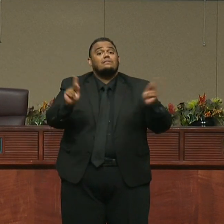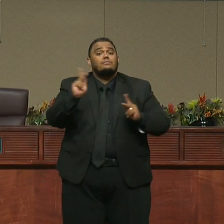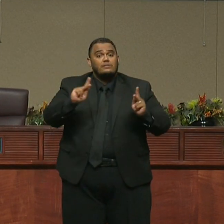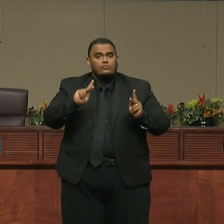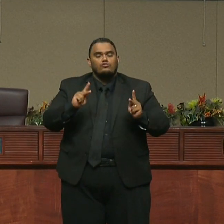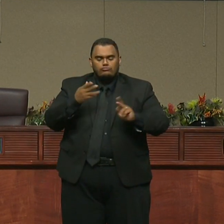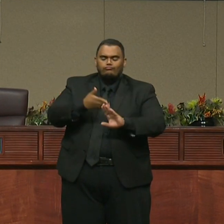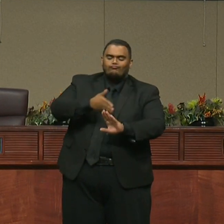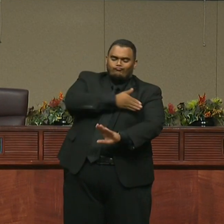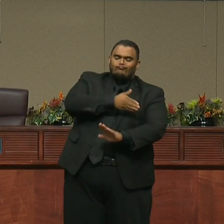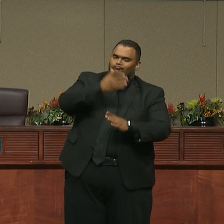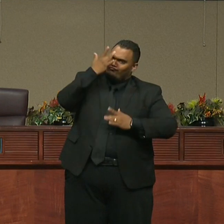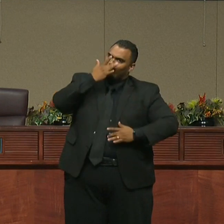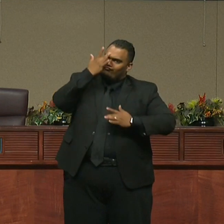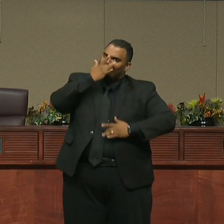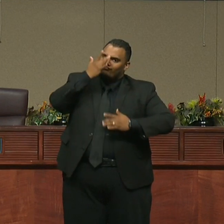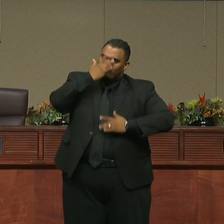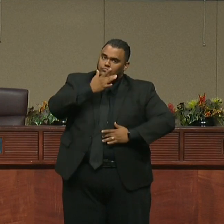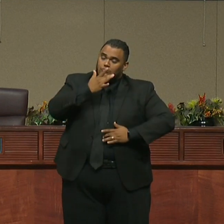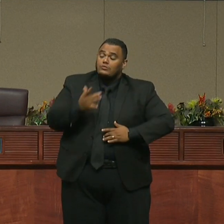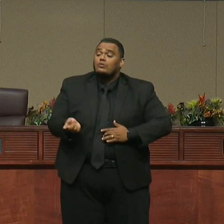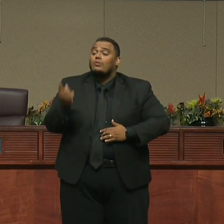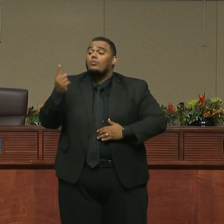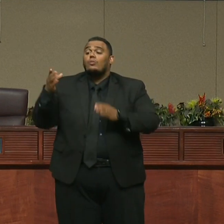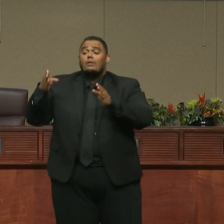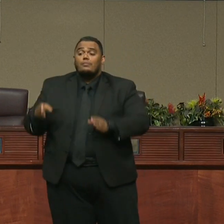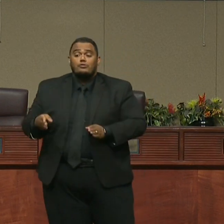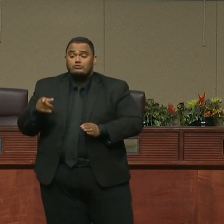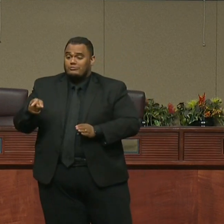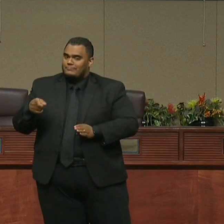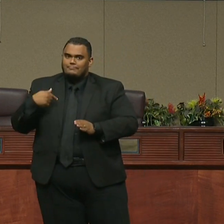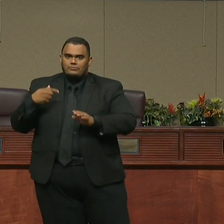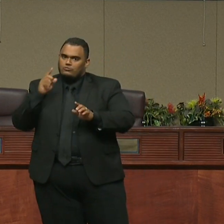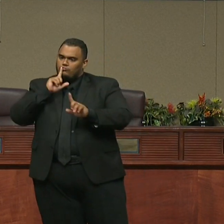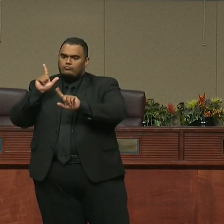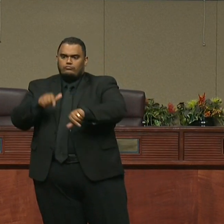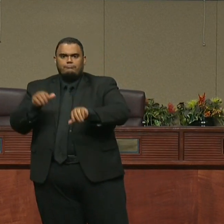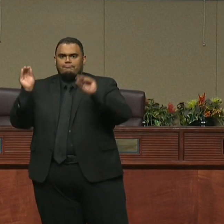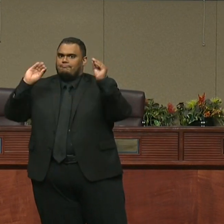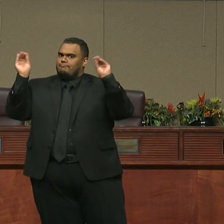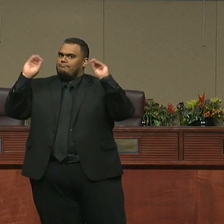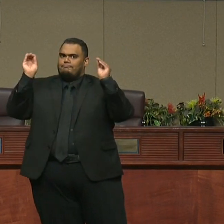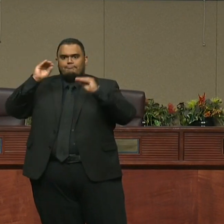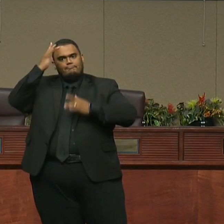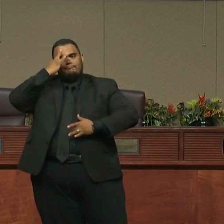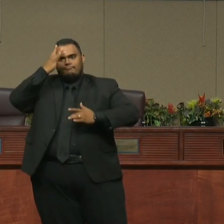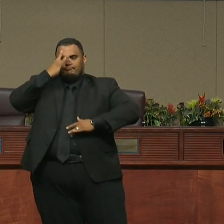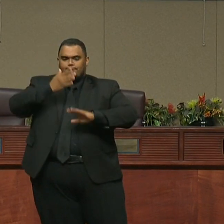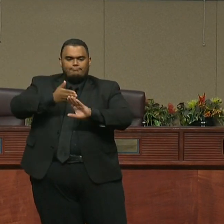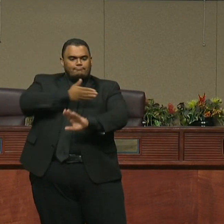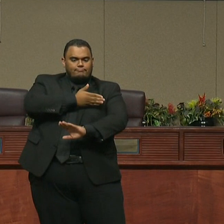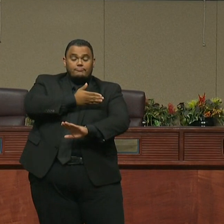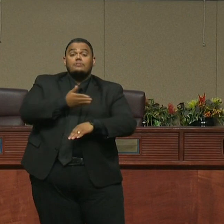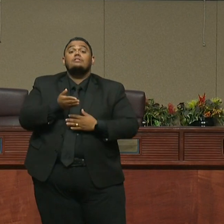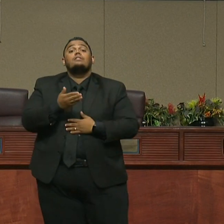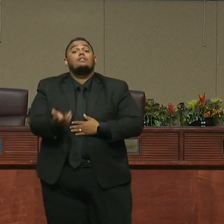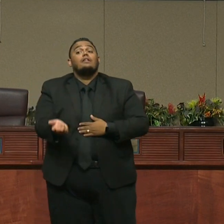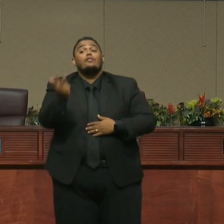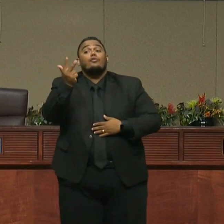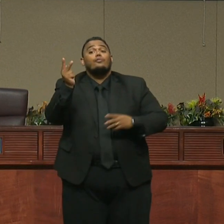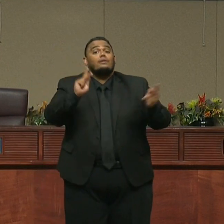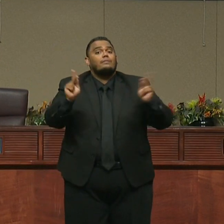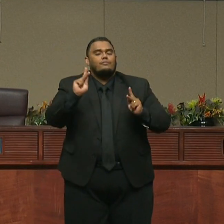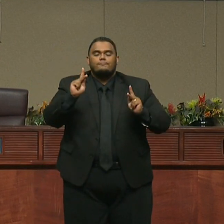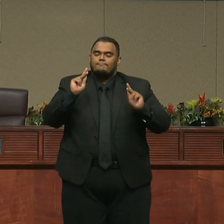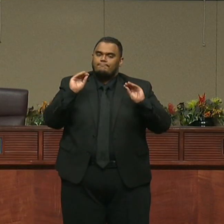did not report any pre-existing condition, and 3 individuals, we don't have the information